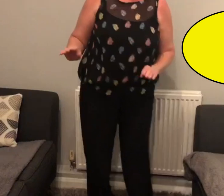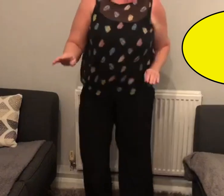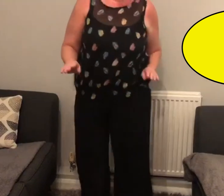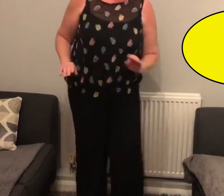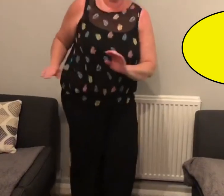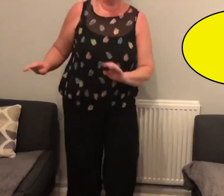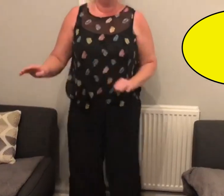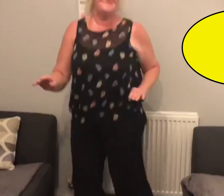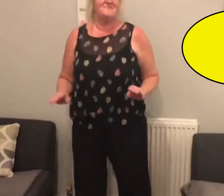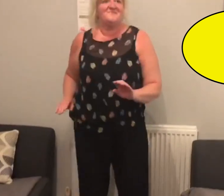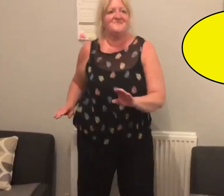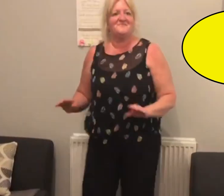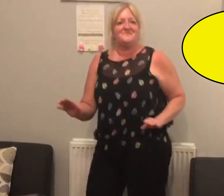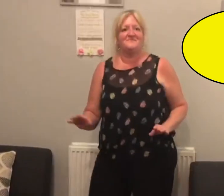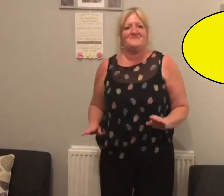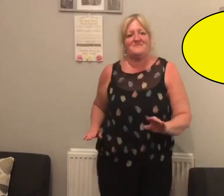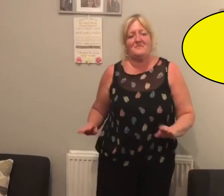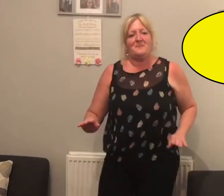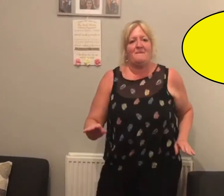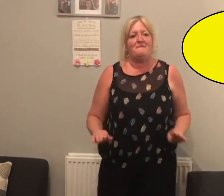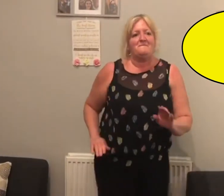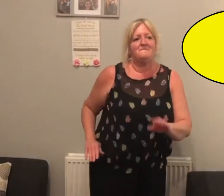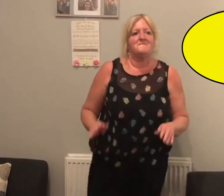Here come bad news talking this and that